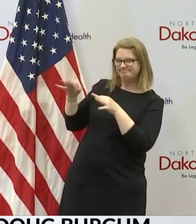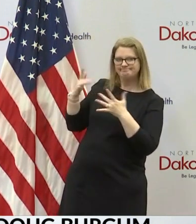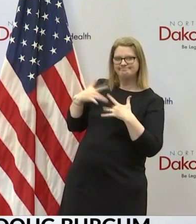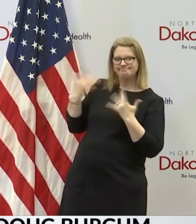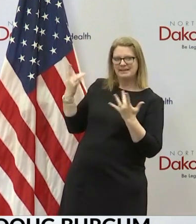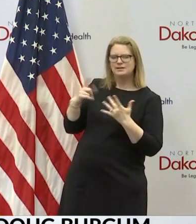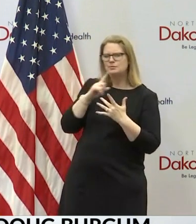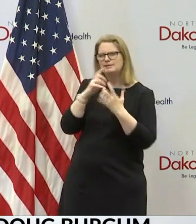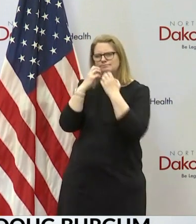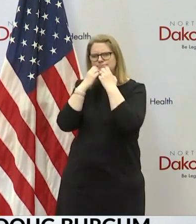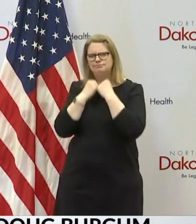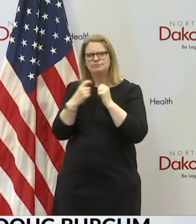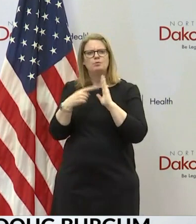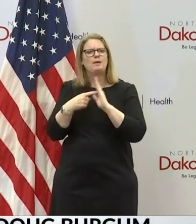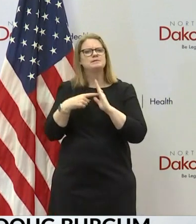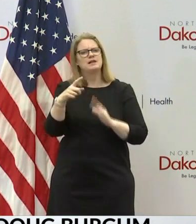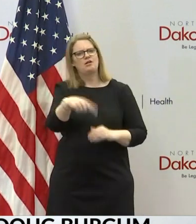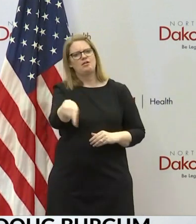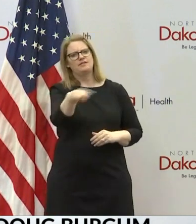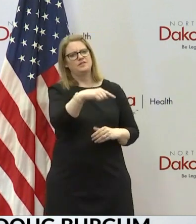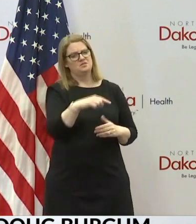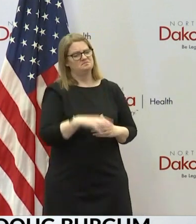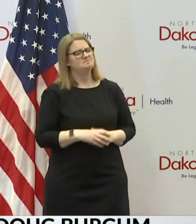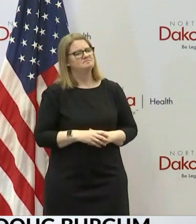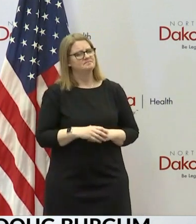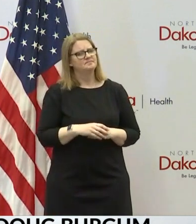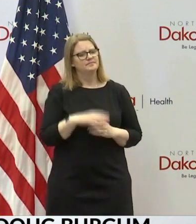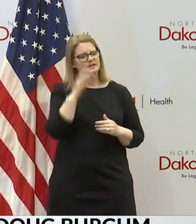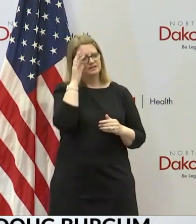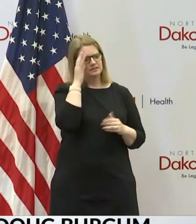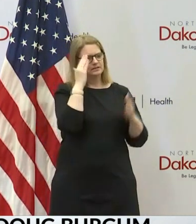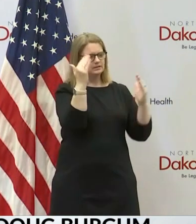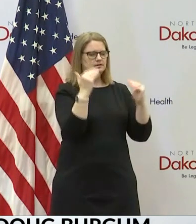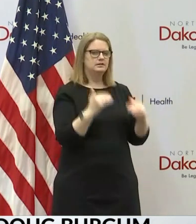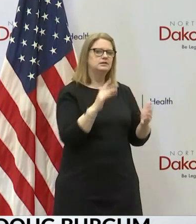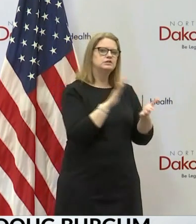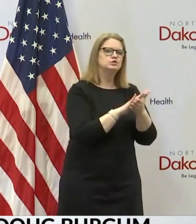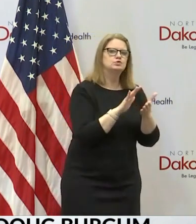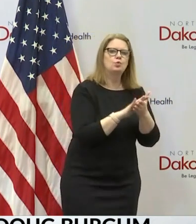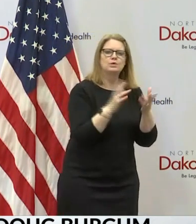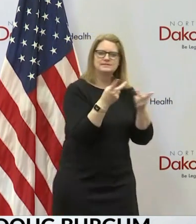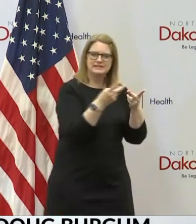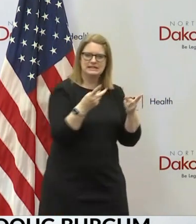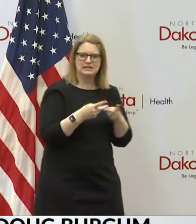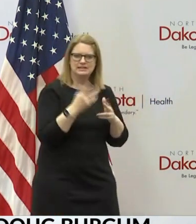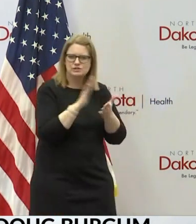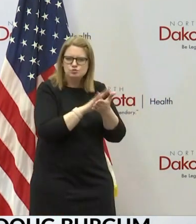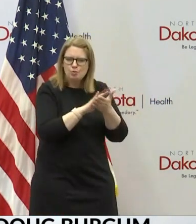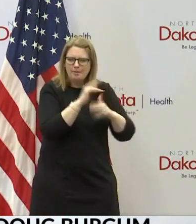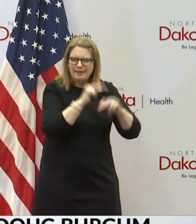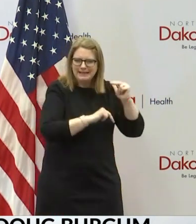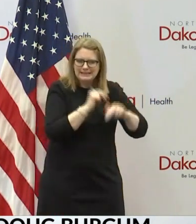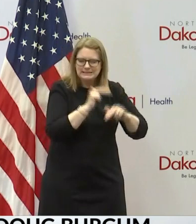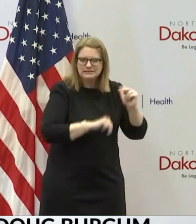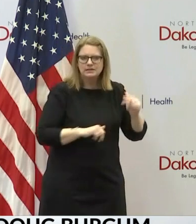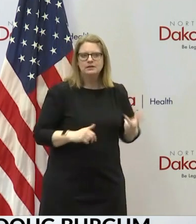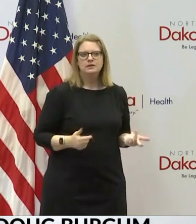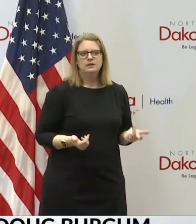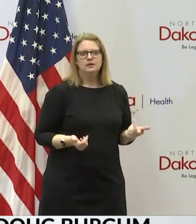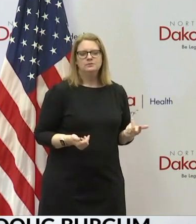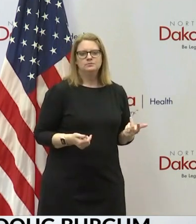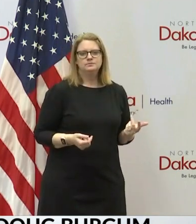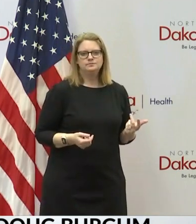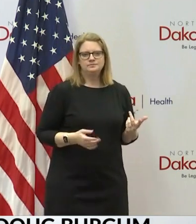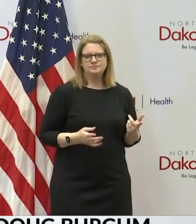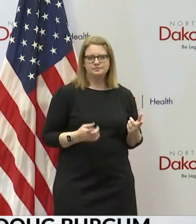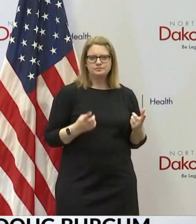especially meaningful to be able to represent all of you. Next topic, schools facility update. We